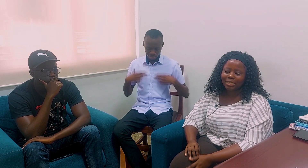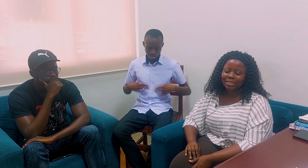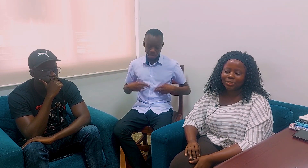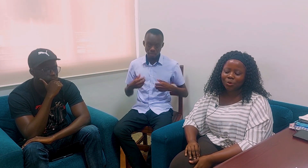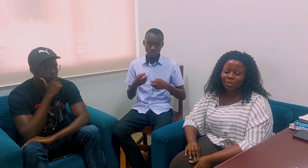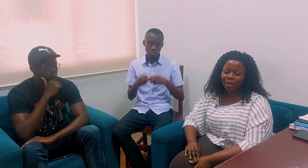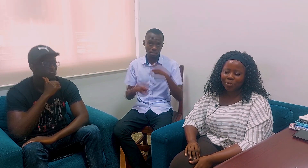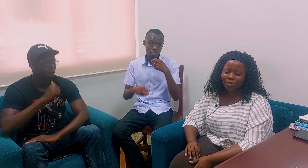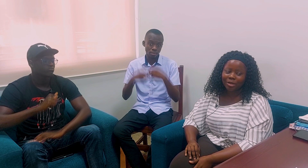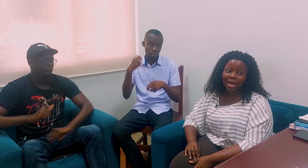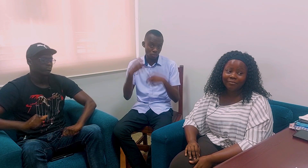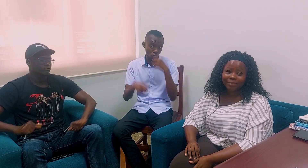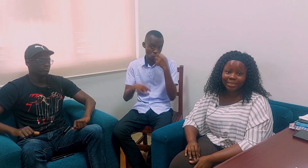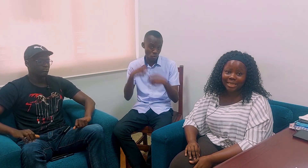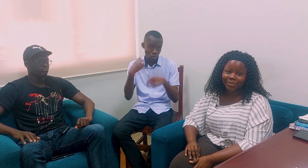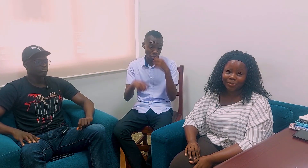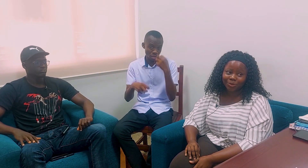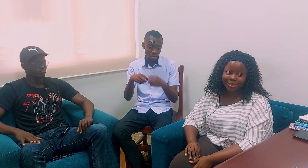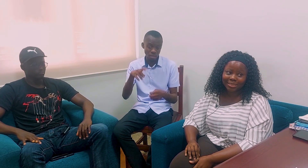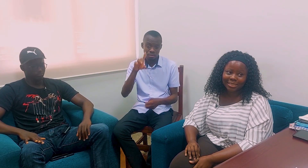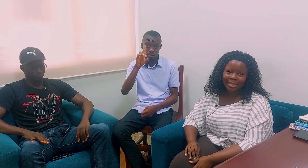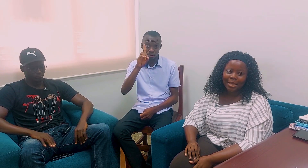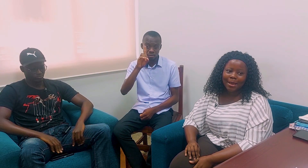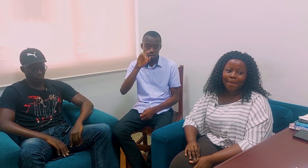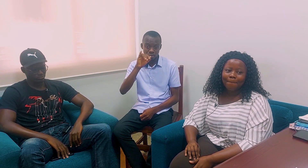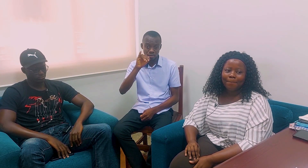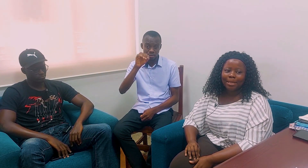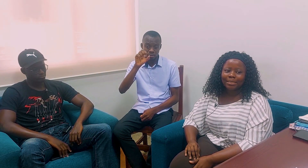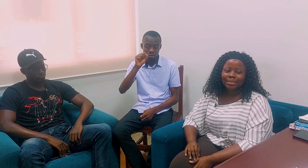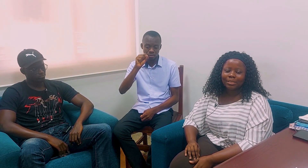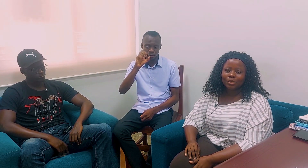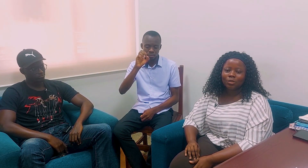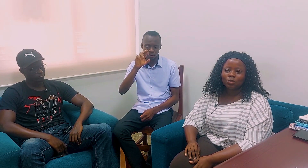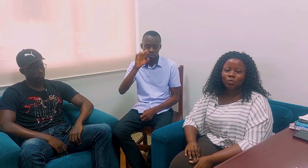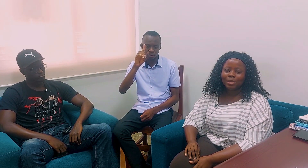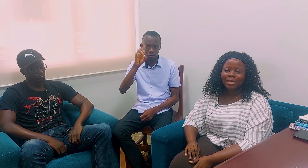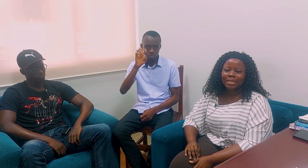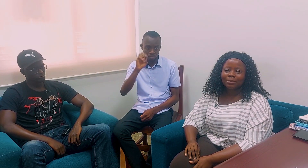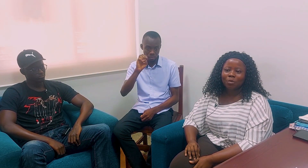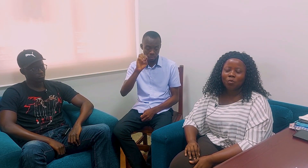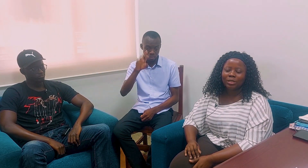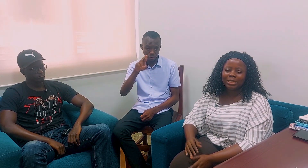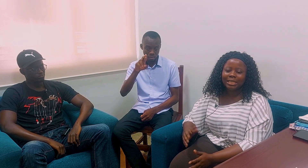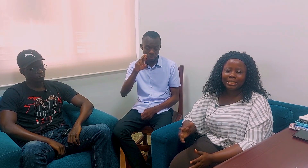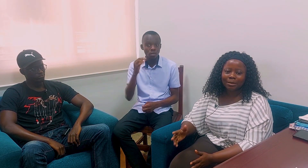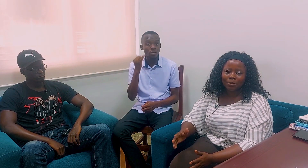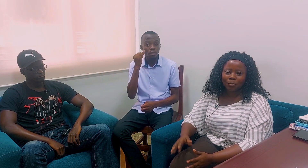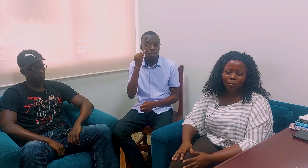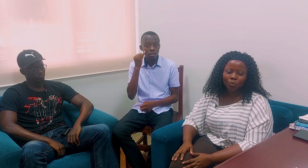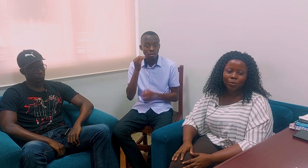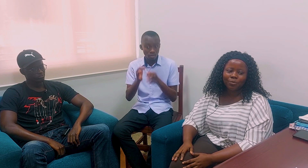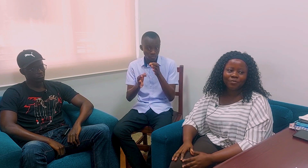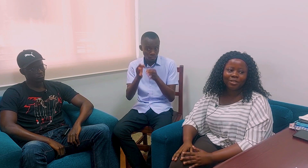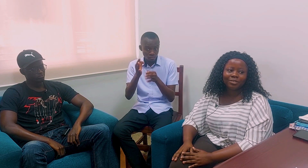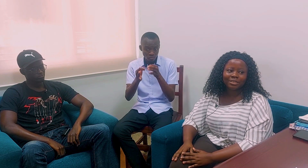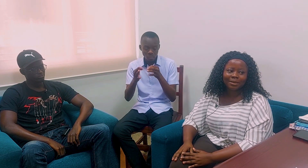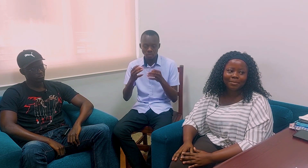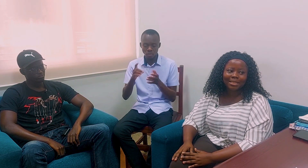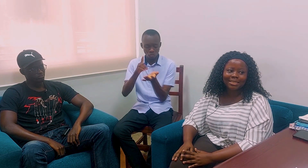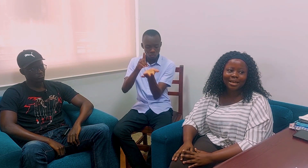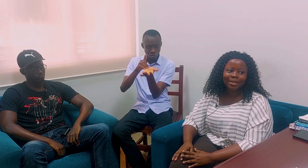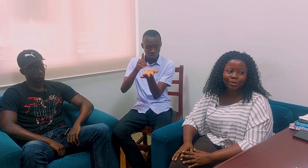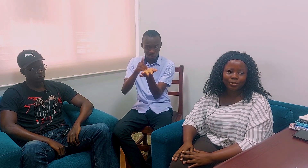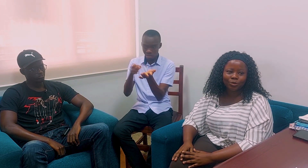called a disorder when you have been diagnosed. But to make it more relatable, we prefer to